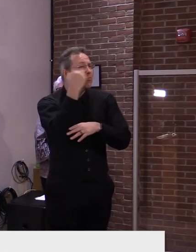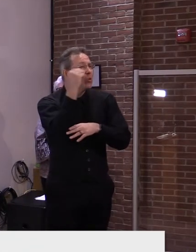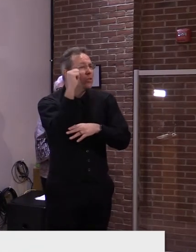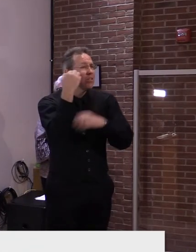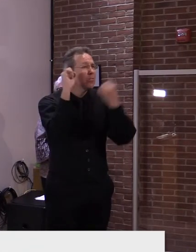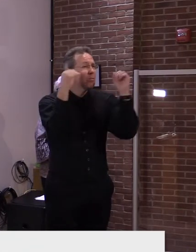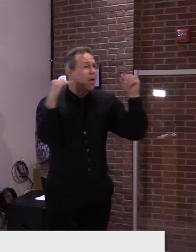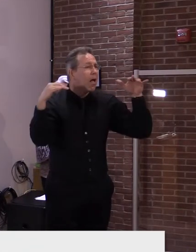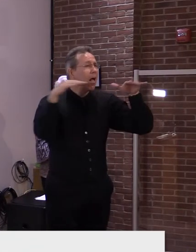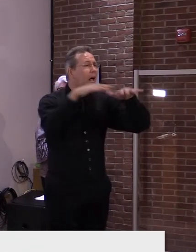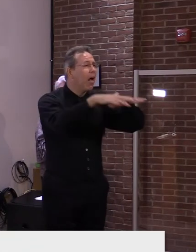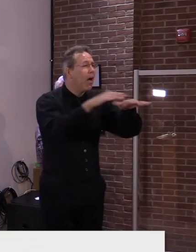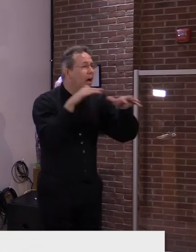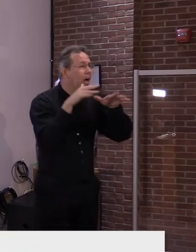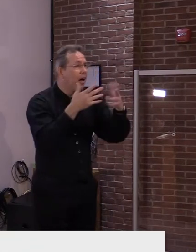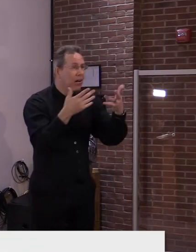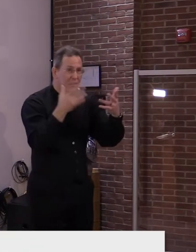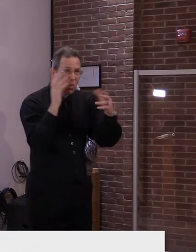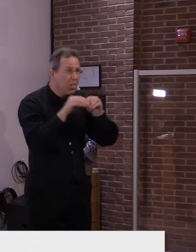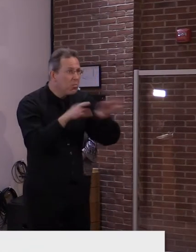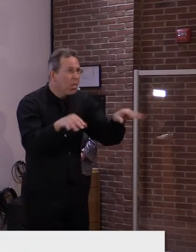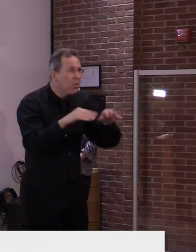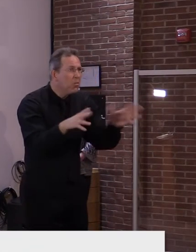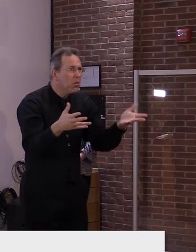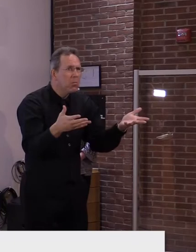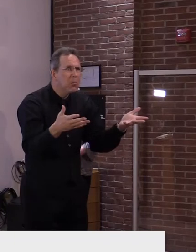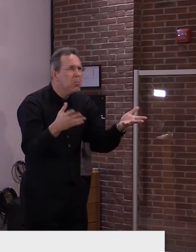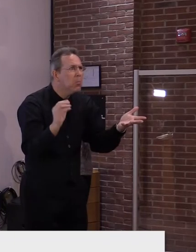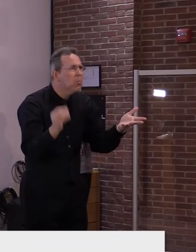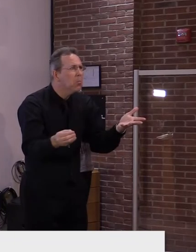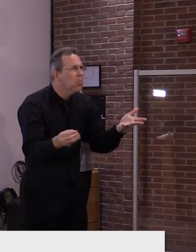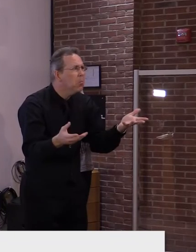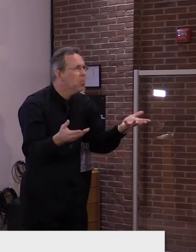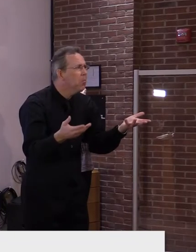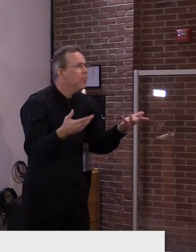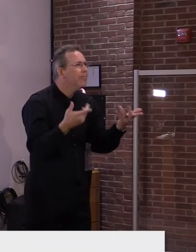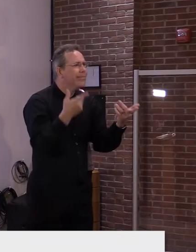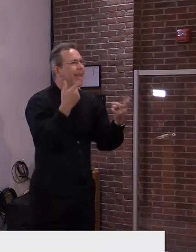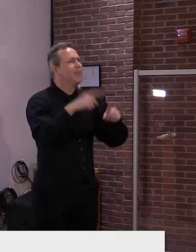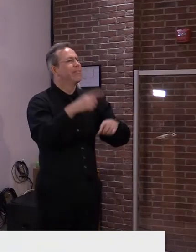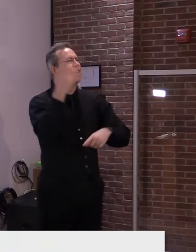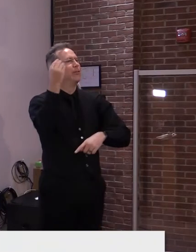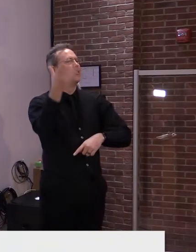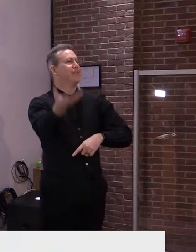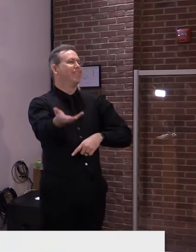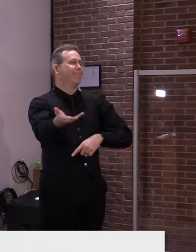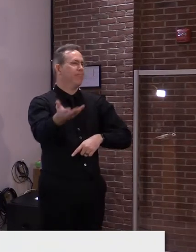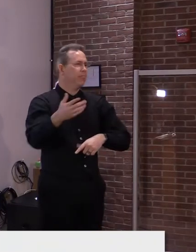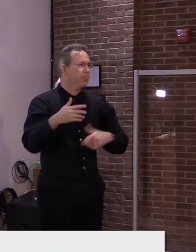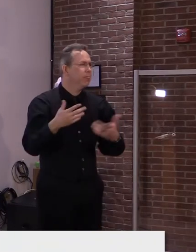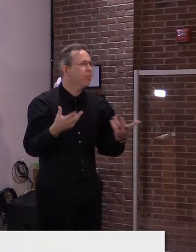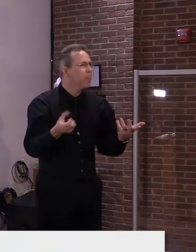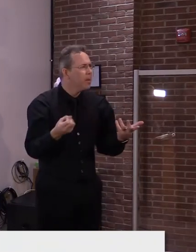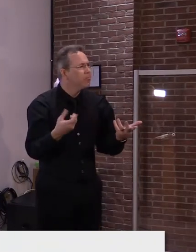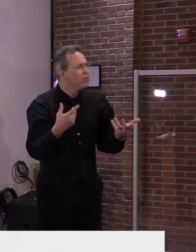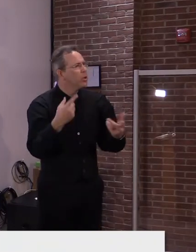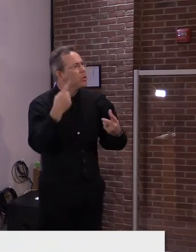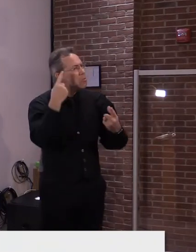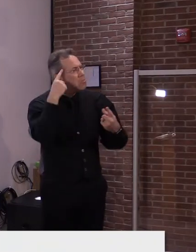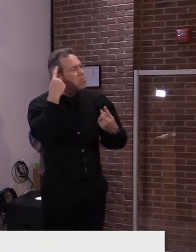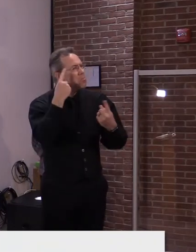virus transmission occurring outdoors. So that's all I can say for